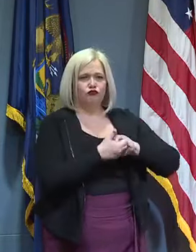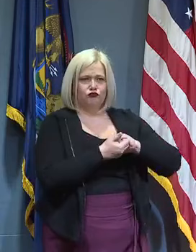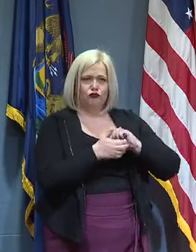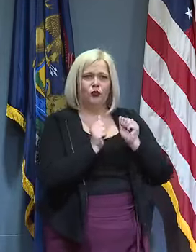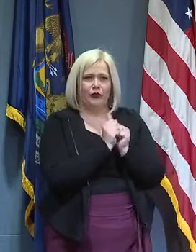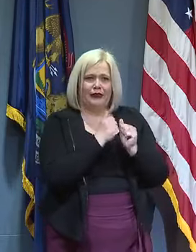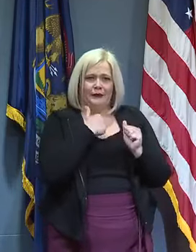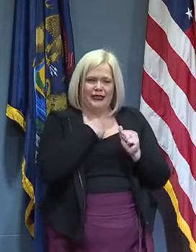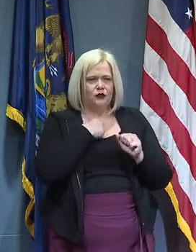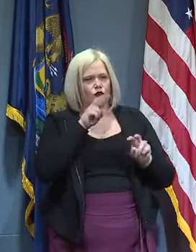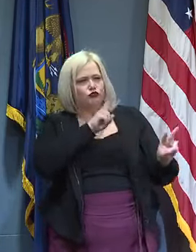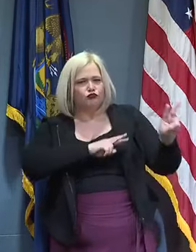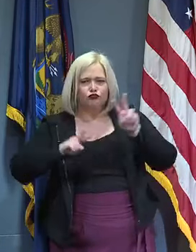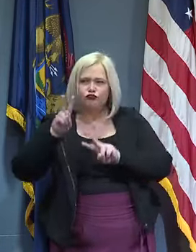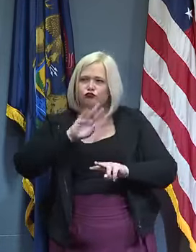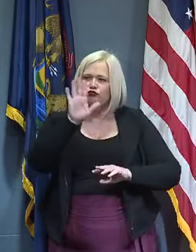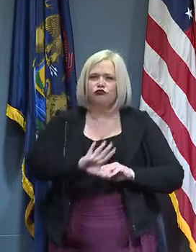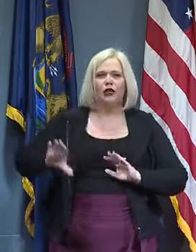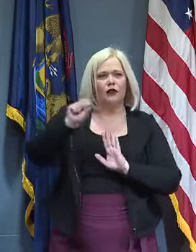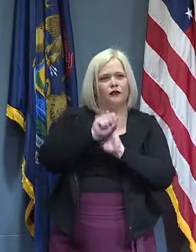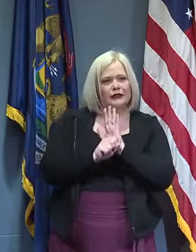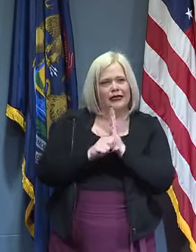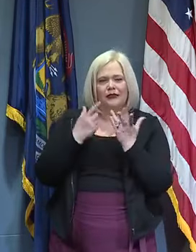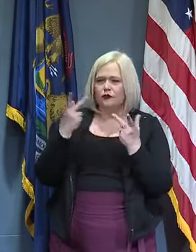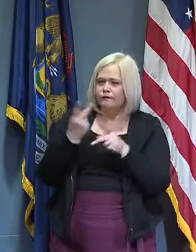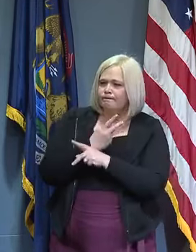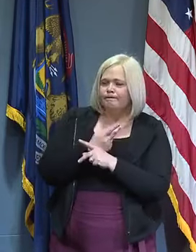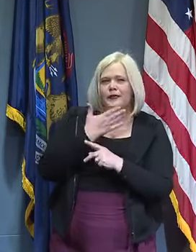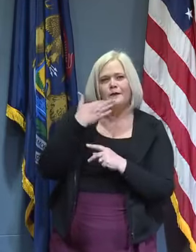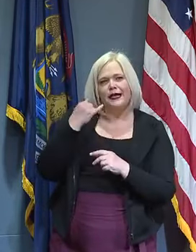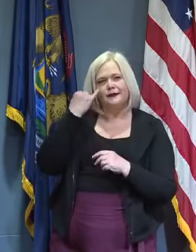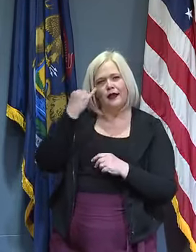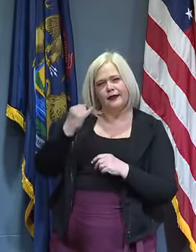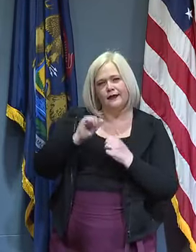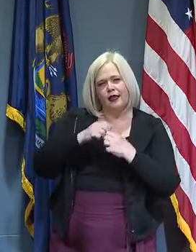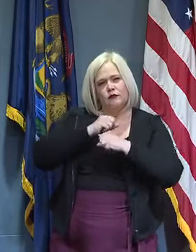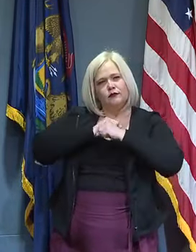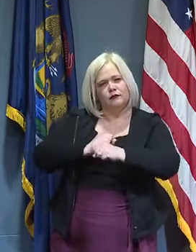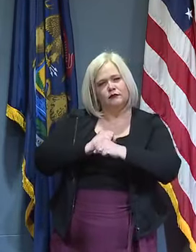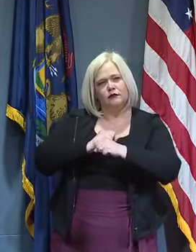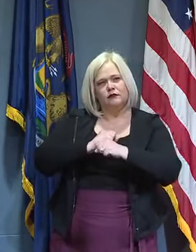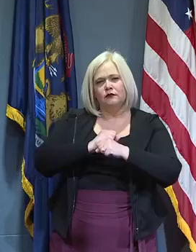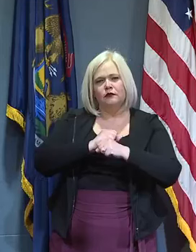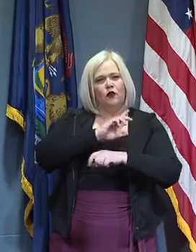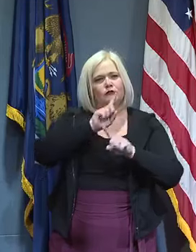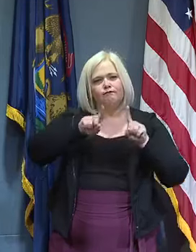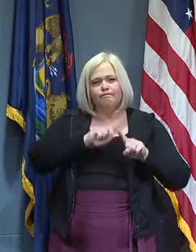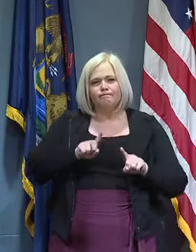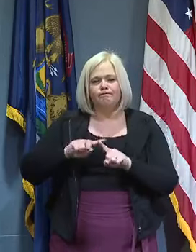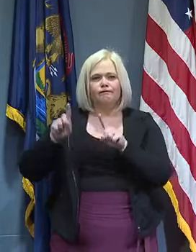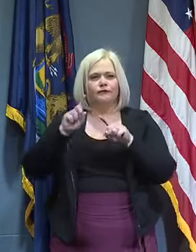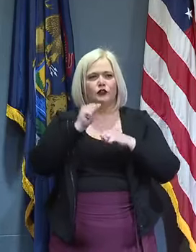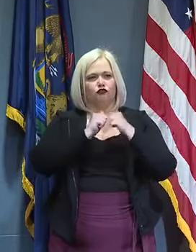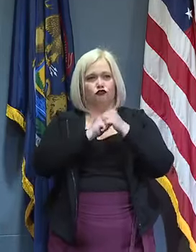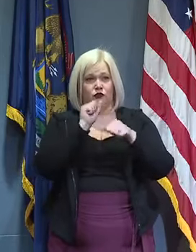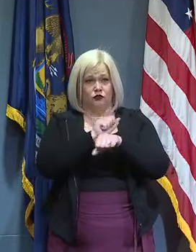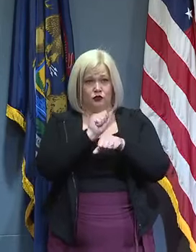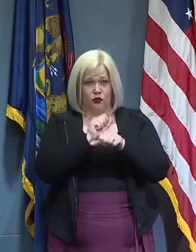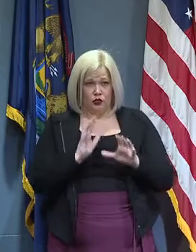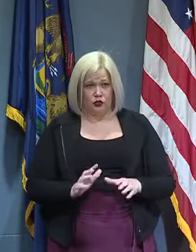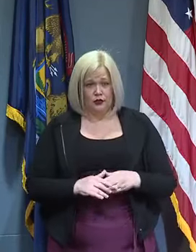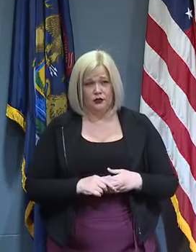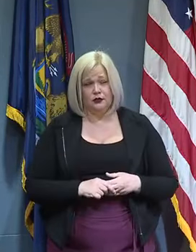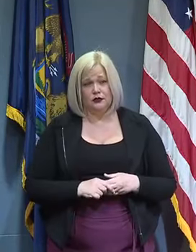over the past few weeks as we worked to develop practices that could apply across the entire spectrum of our industry.